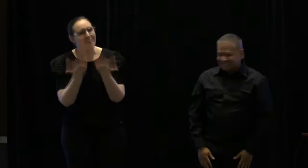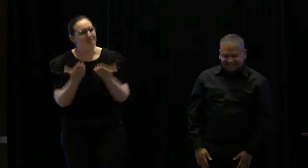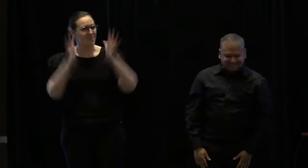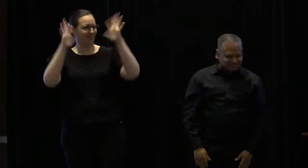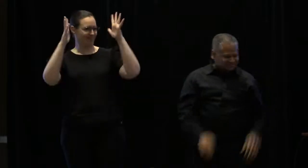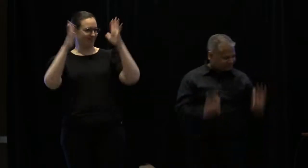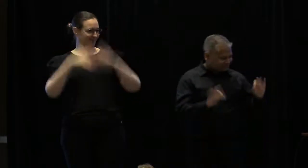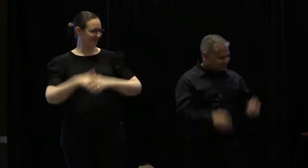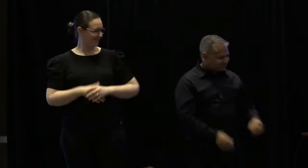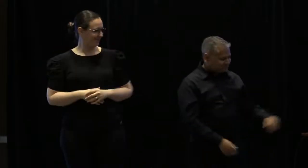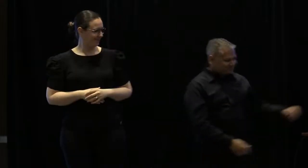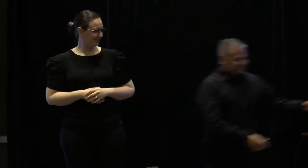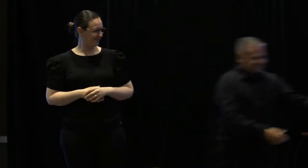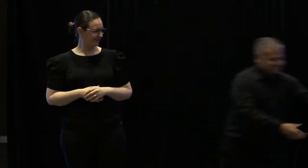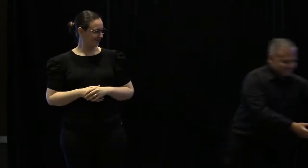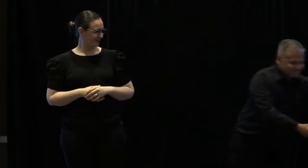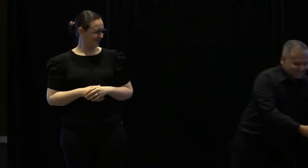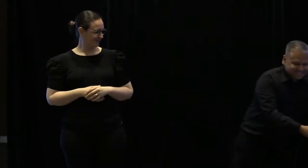and thank you.